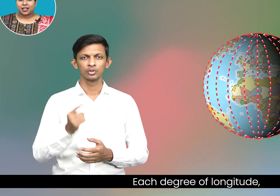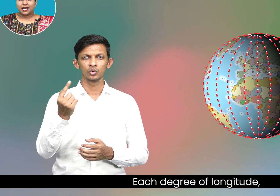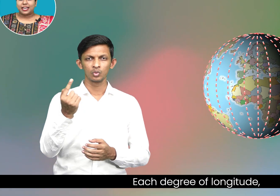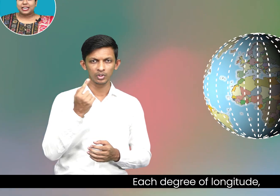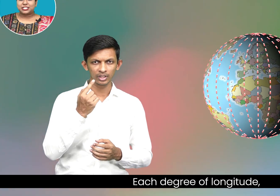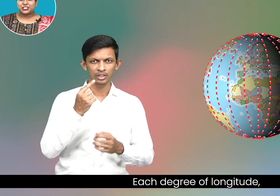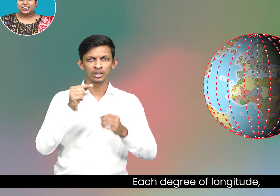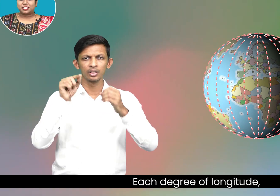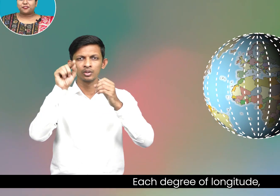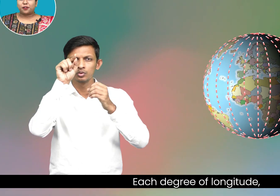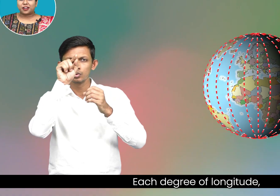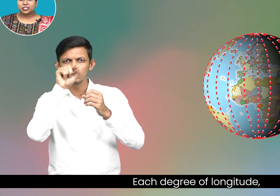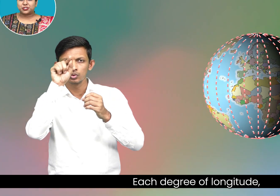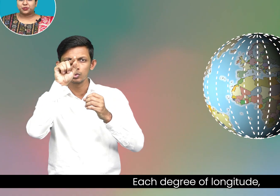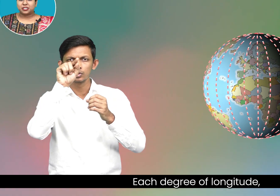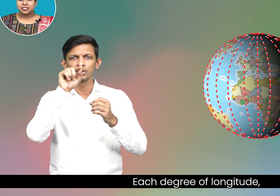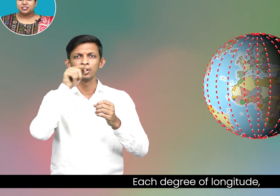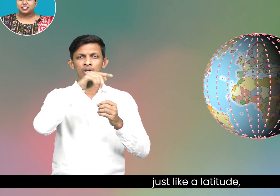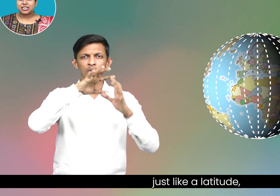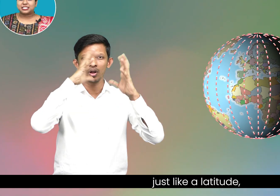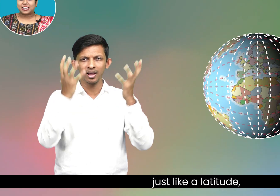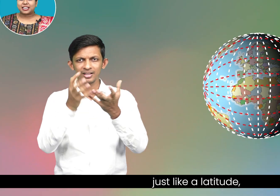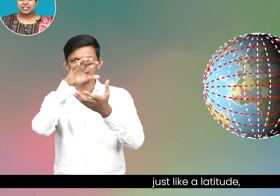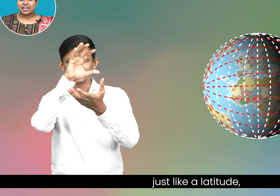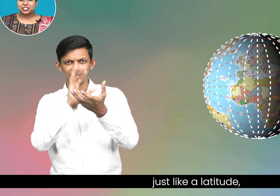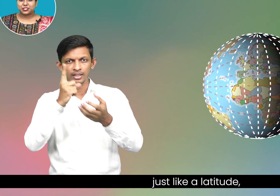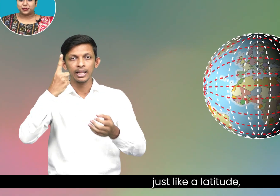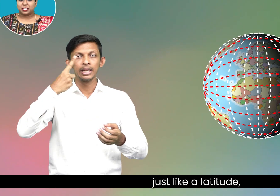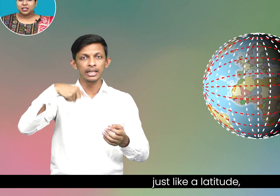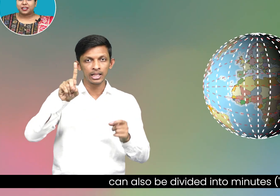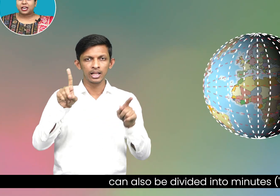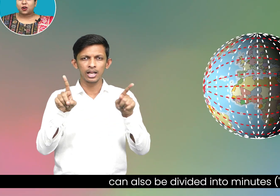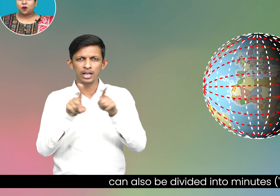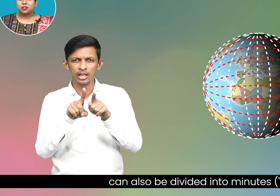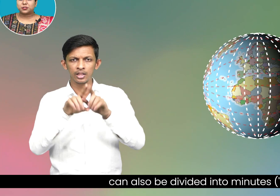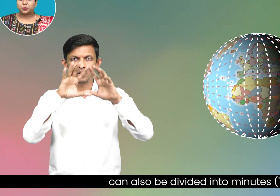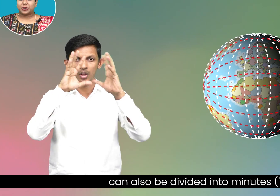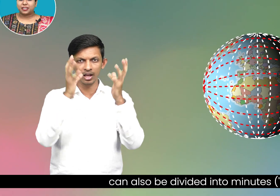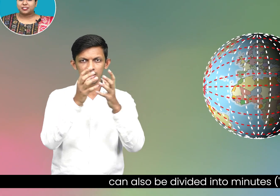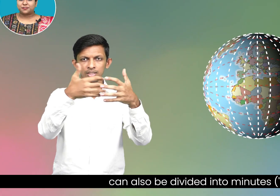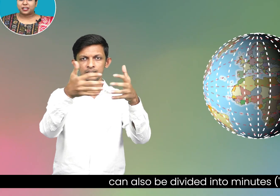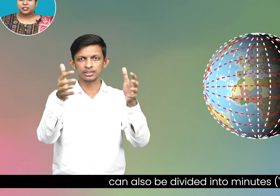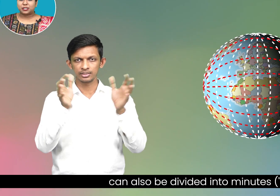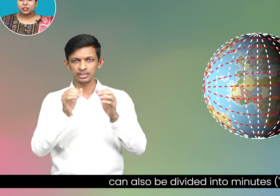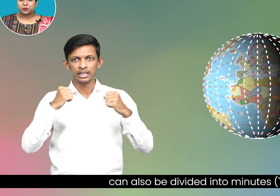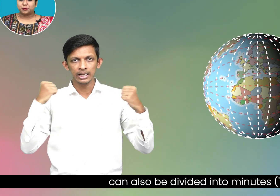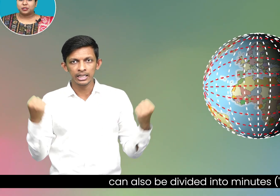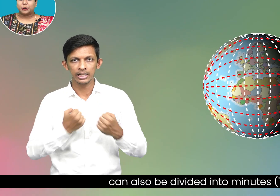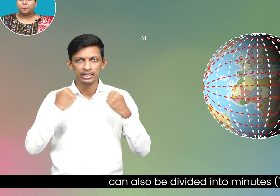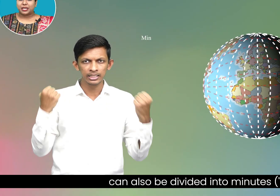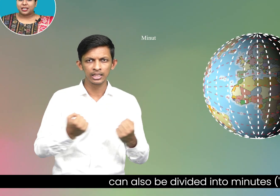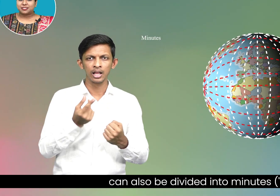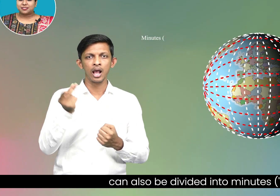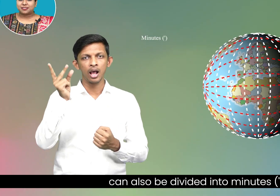Each degree of longitude just like a latitude can also be divided into